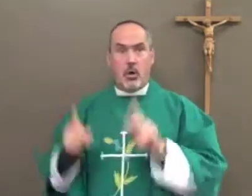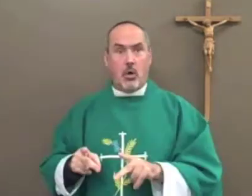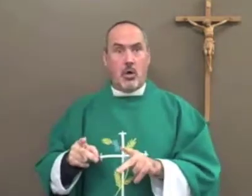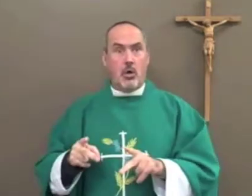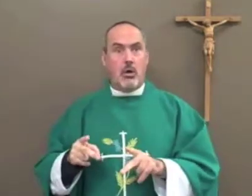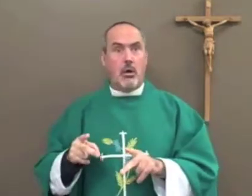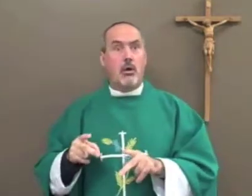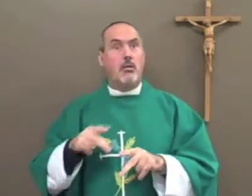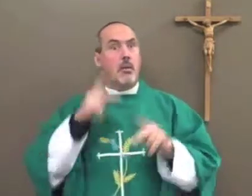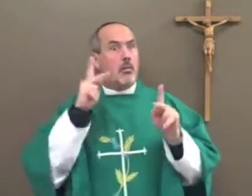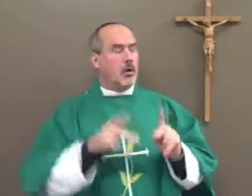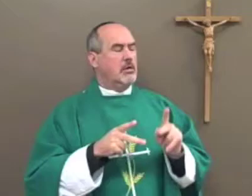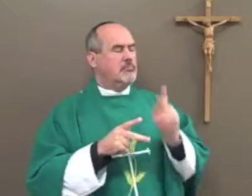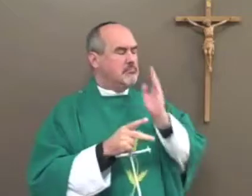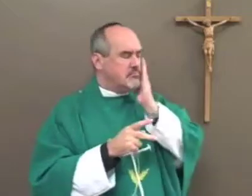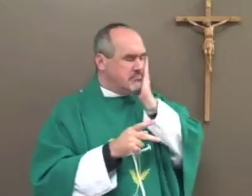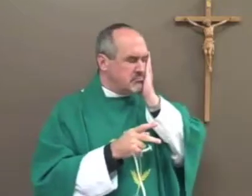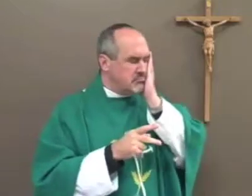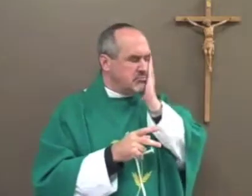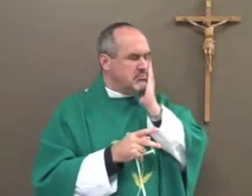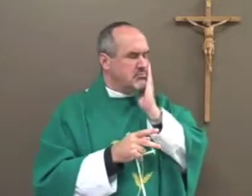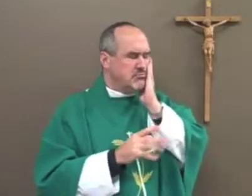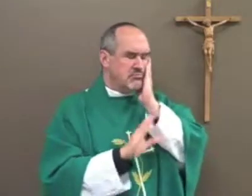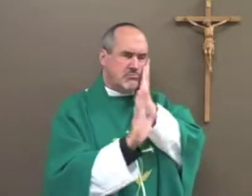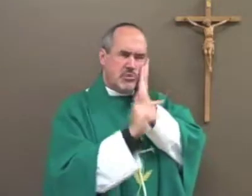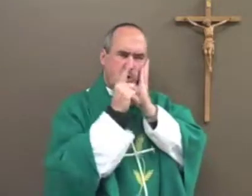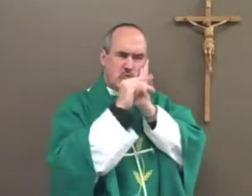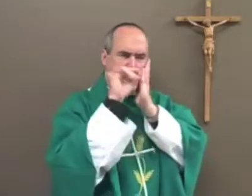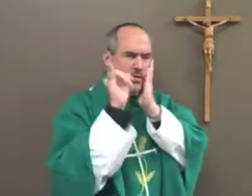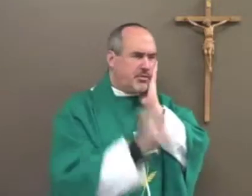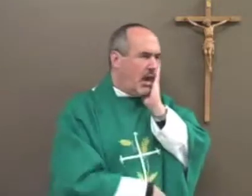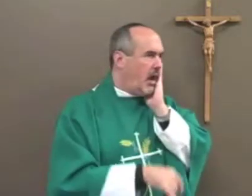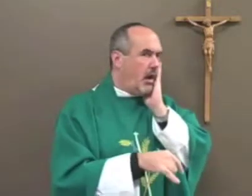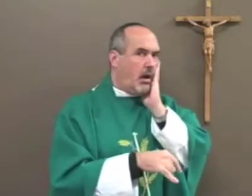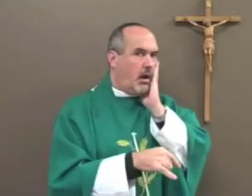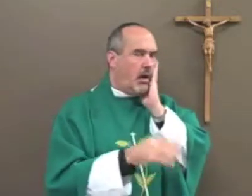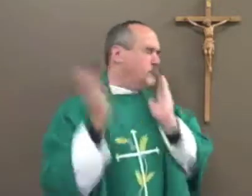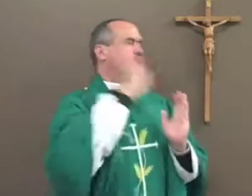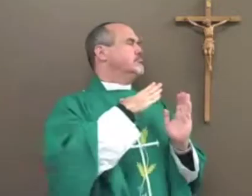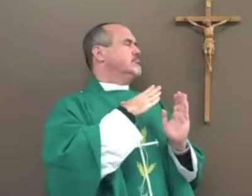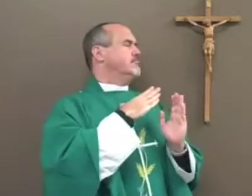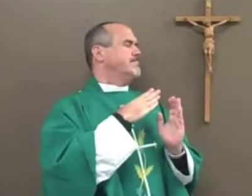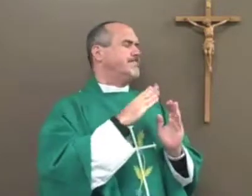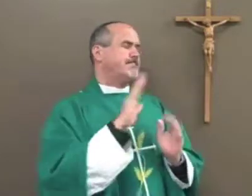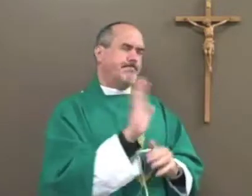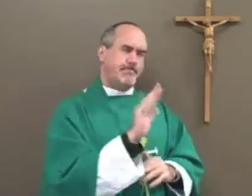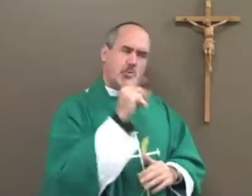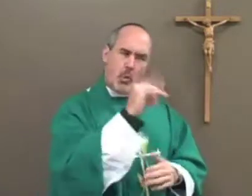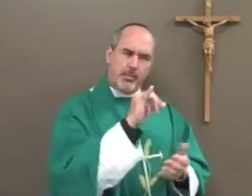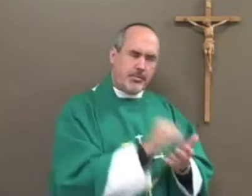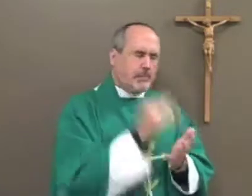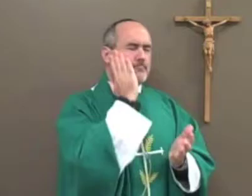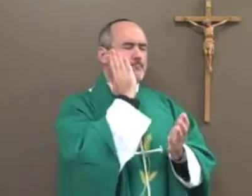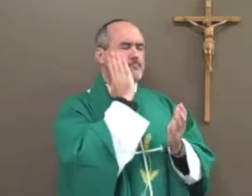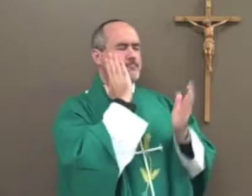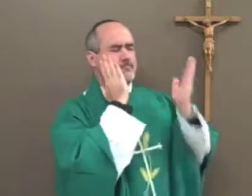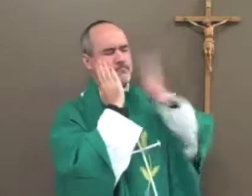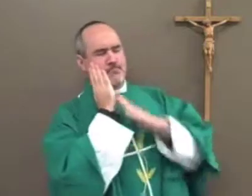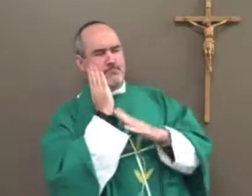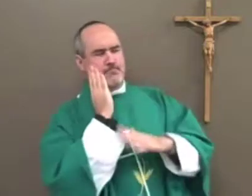And through violence, white people hurt black people, but black people chose to not respond with violence. They